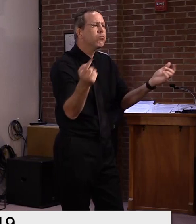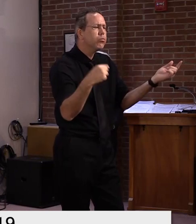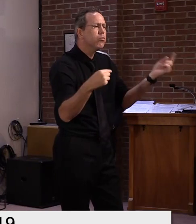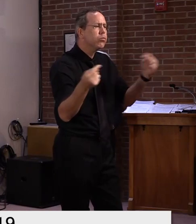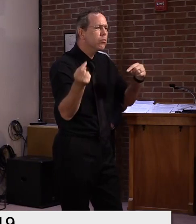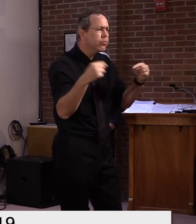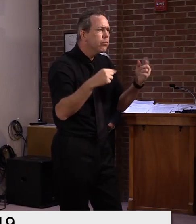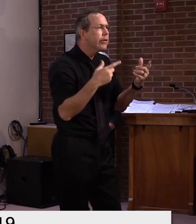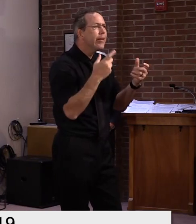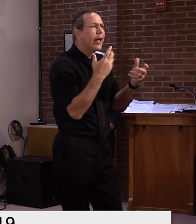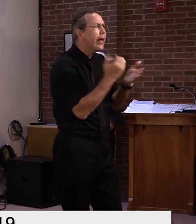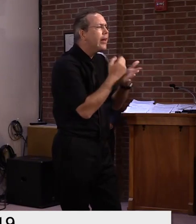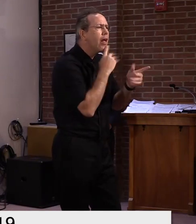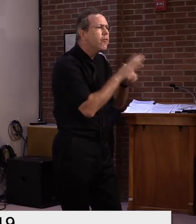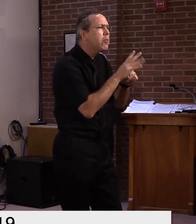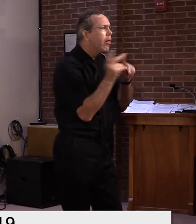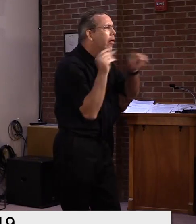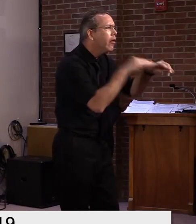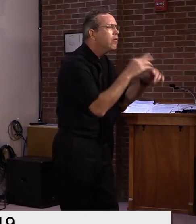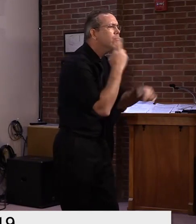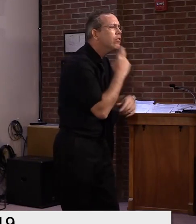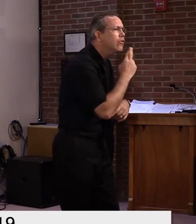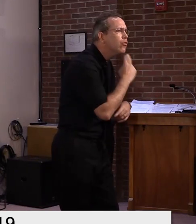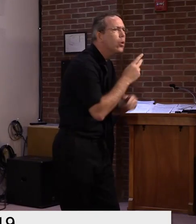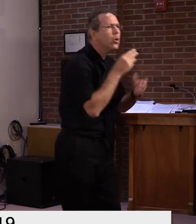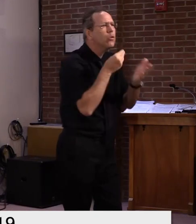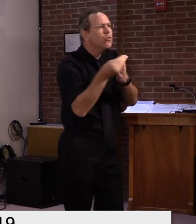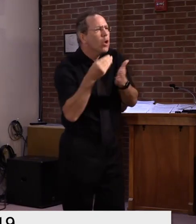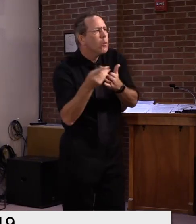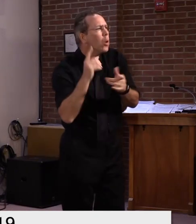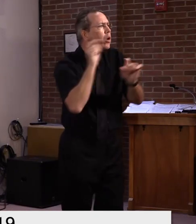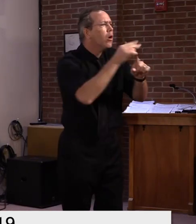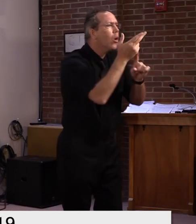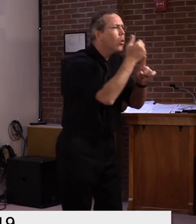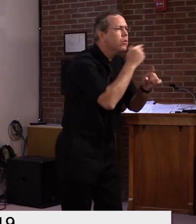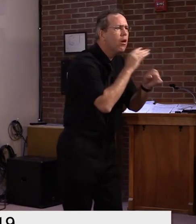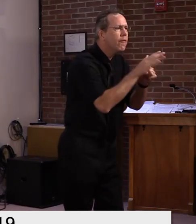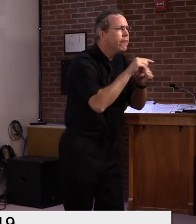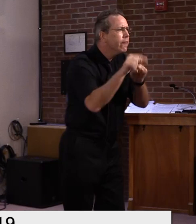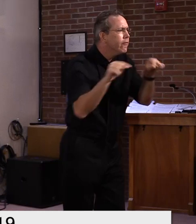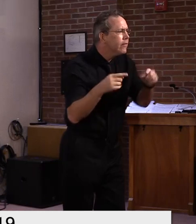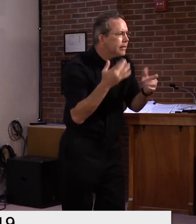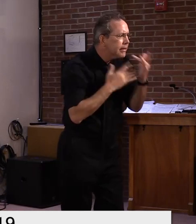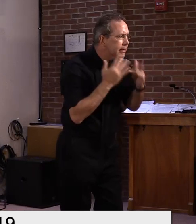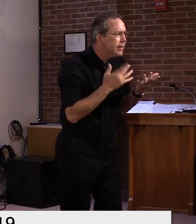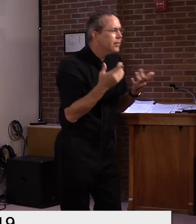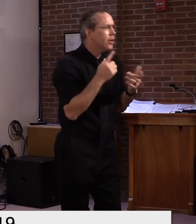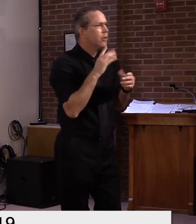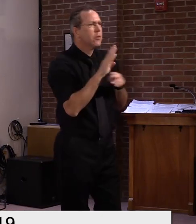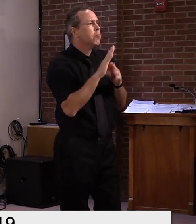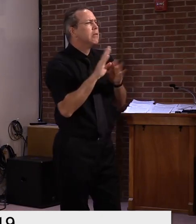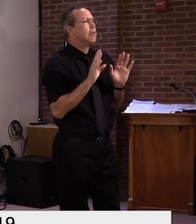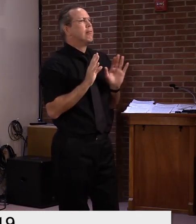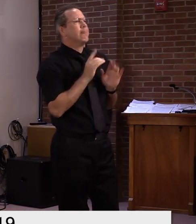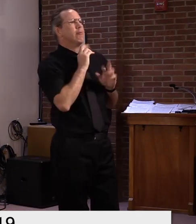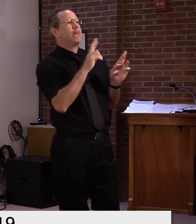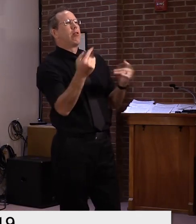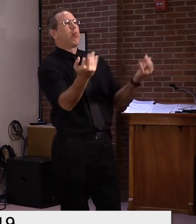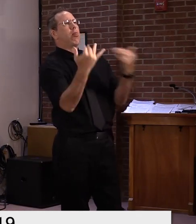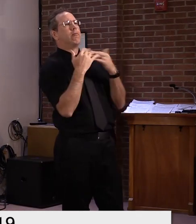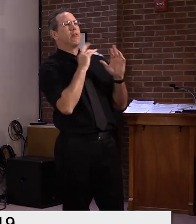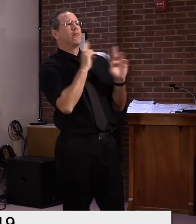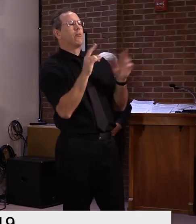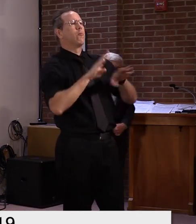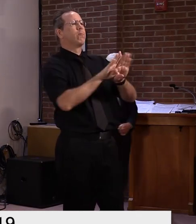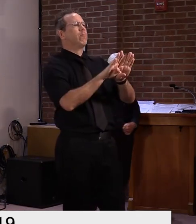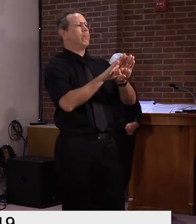people are buying goods and services from Vermont businesses. Not to mention the border to our north,